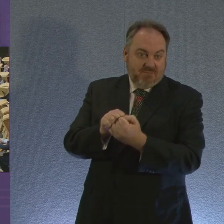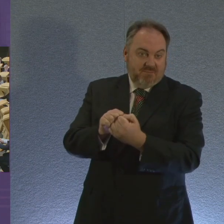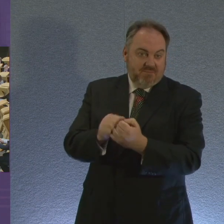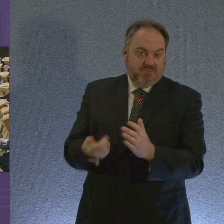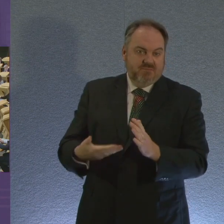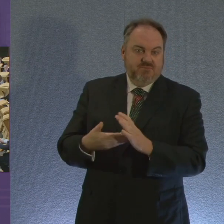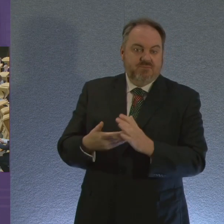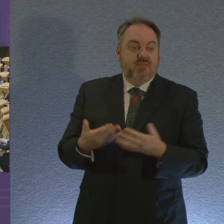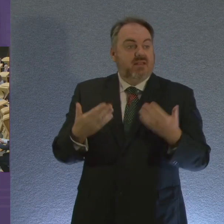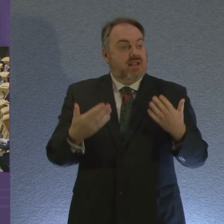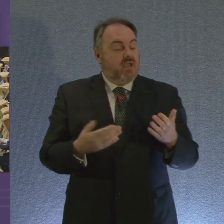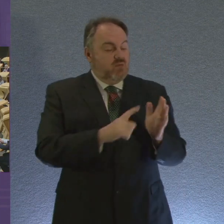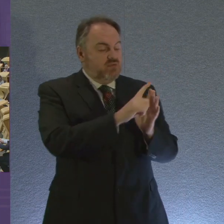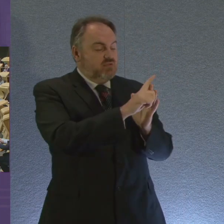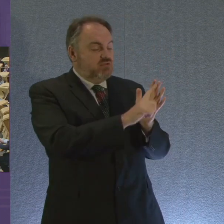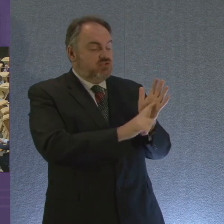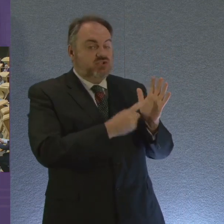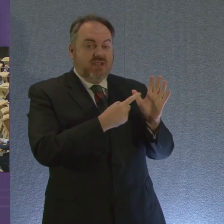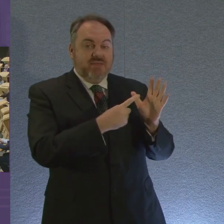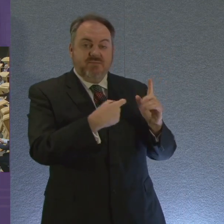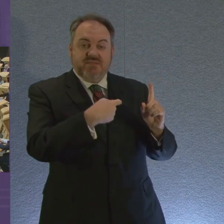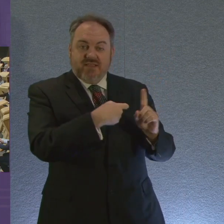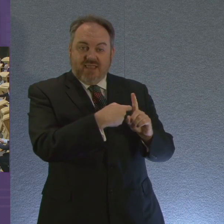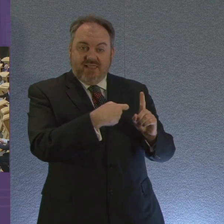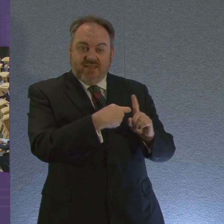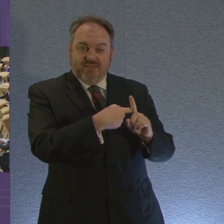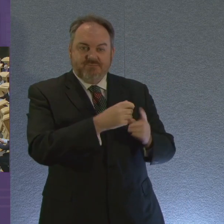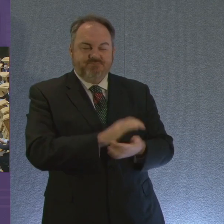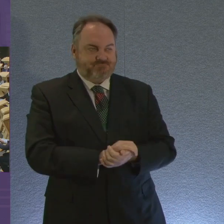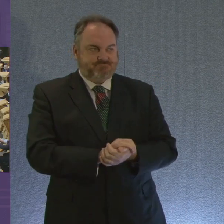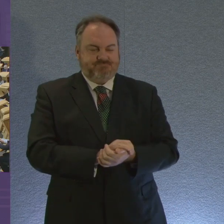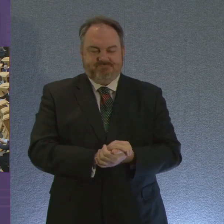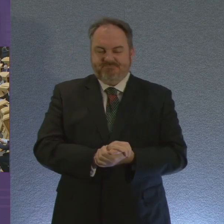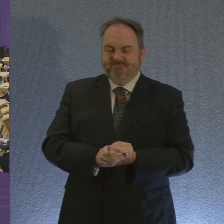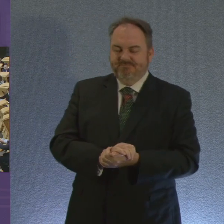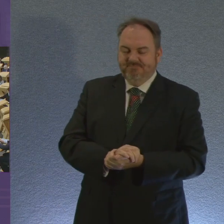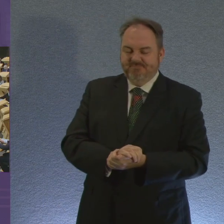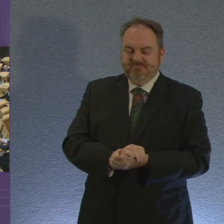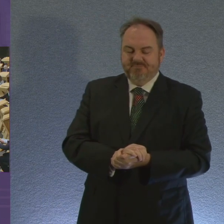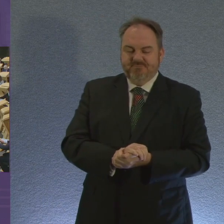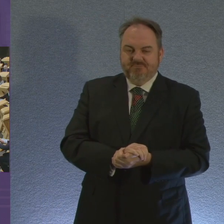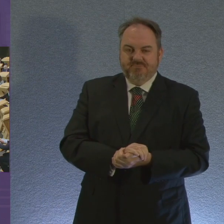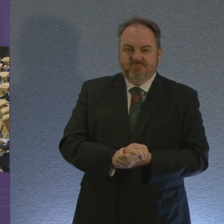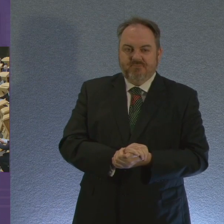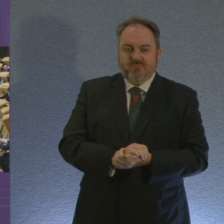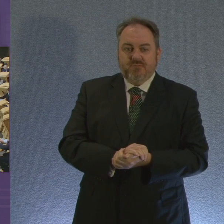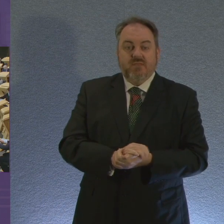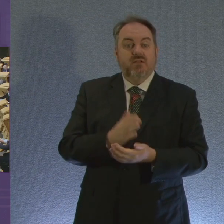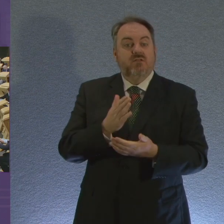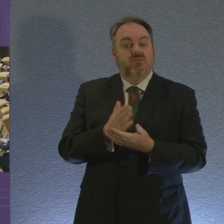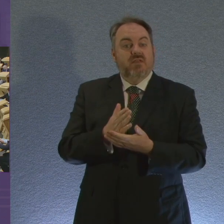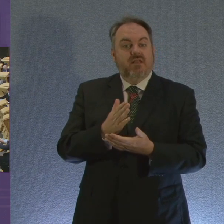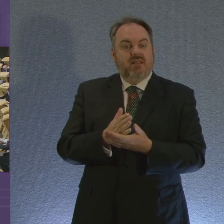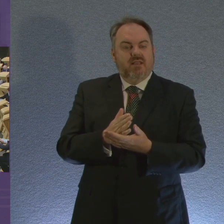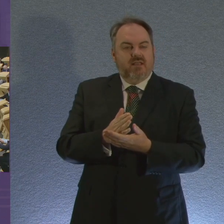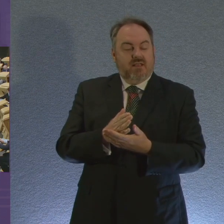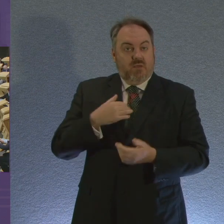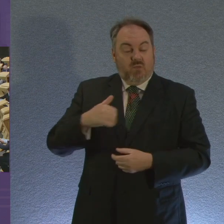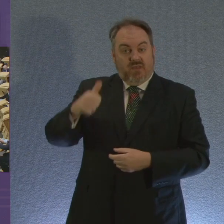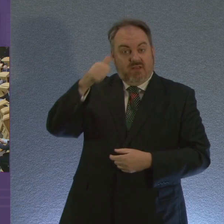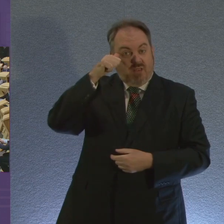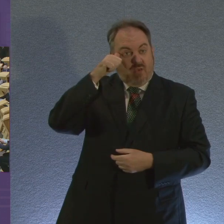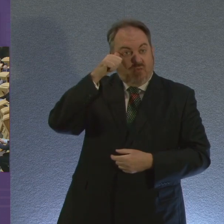James Kelly, followed by Kenneth Gibson. Thank you, Deputy Presiding Officer. It would have been unimaginable even a few